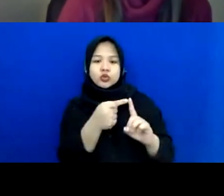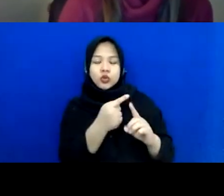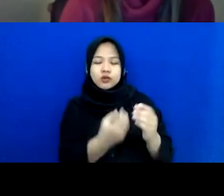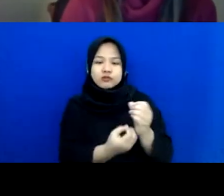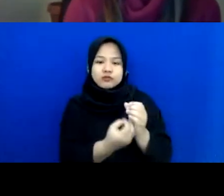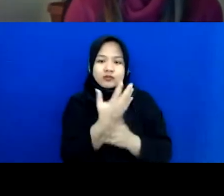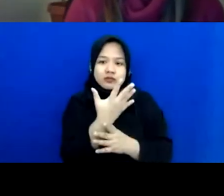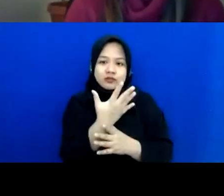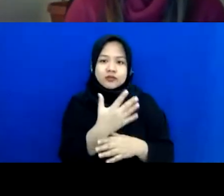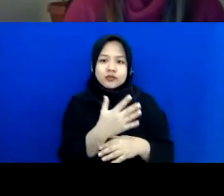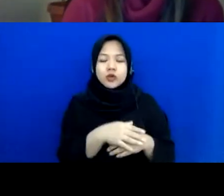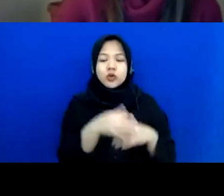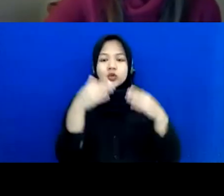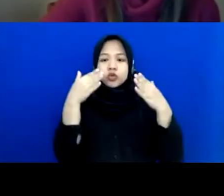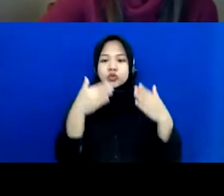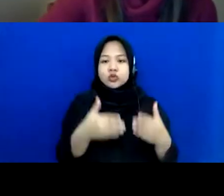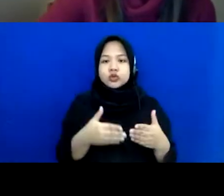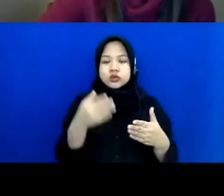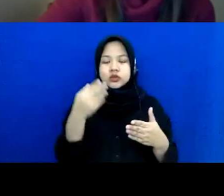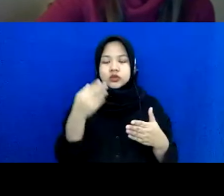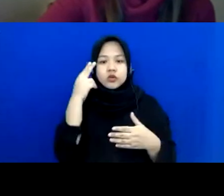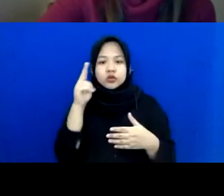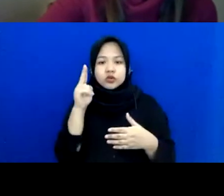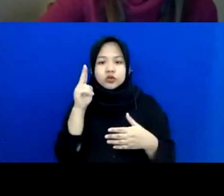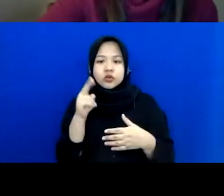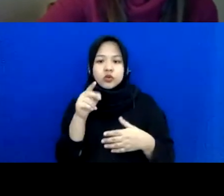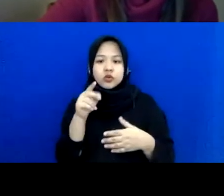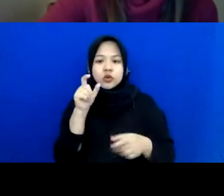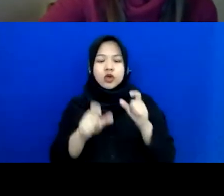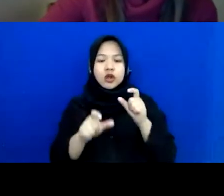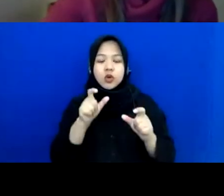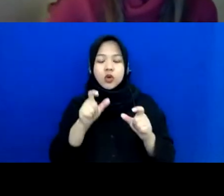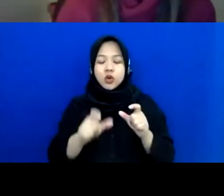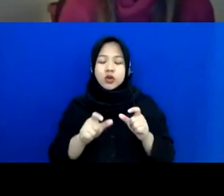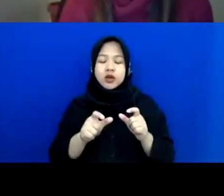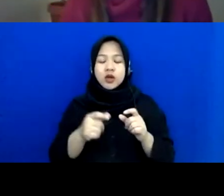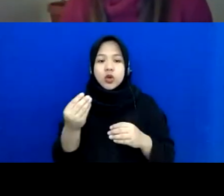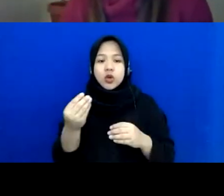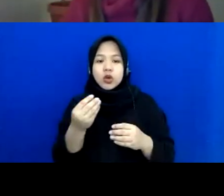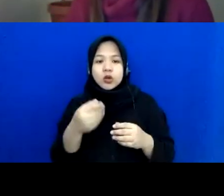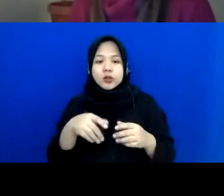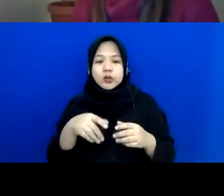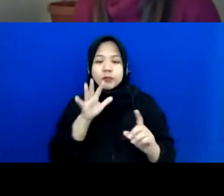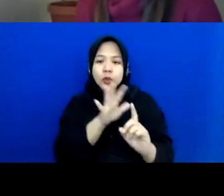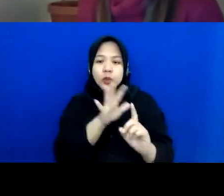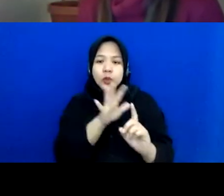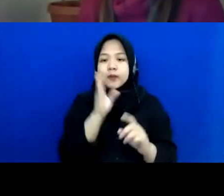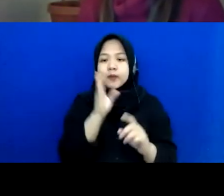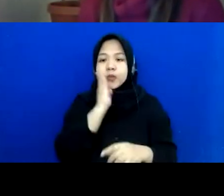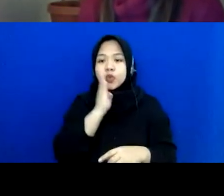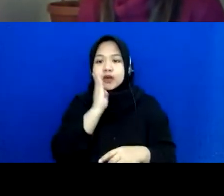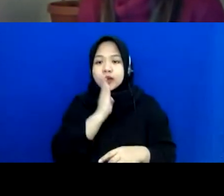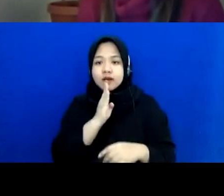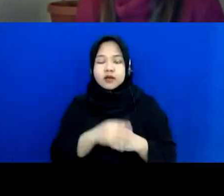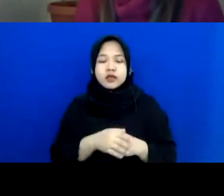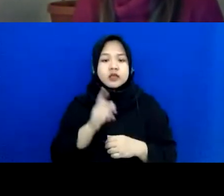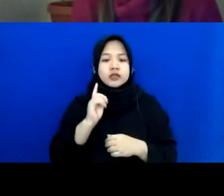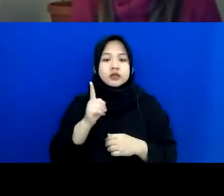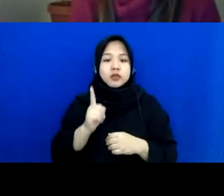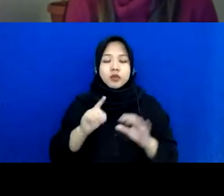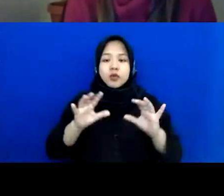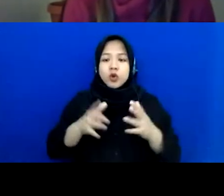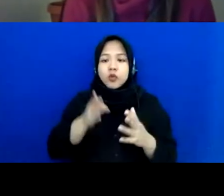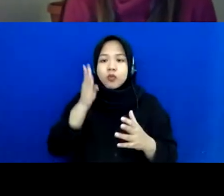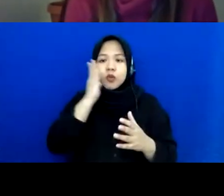enterprises, especially amongst millennial consumers. According to the World Economic Forum, 40% of millennials report that